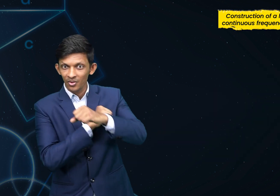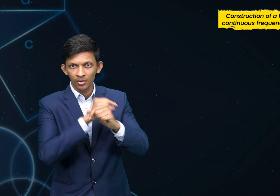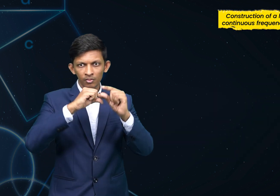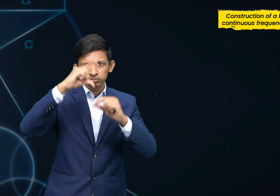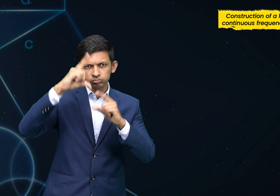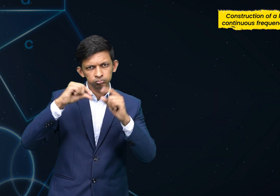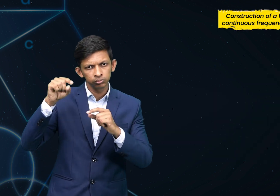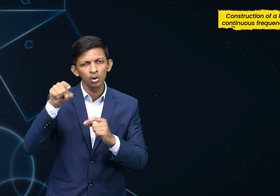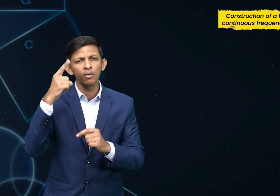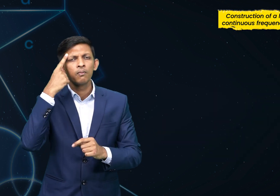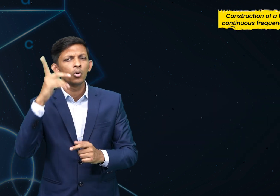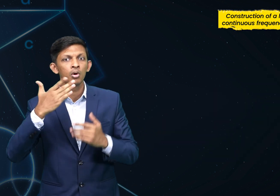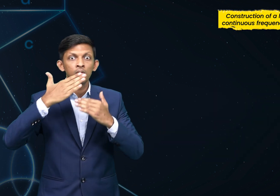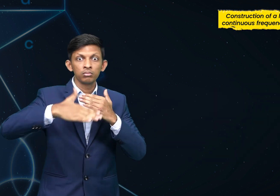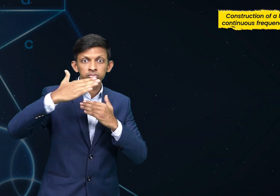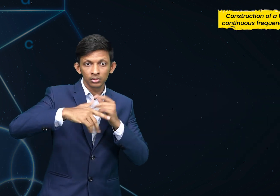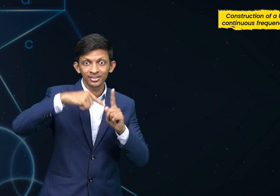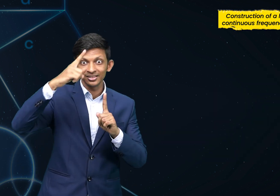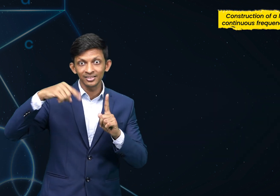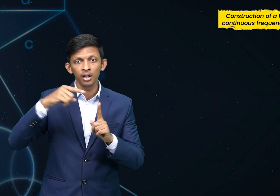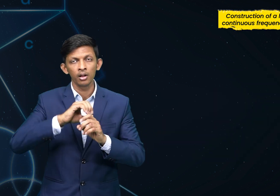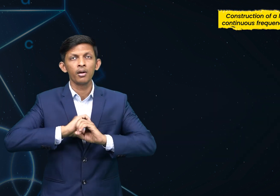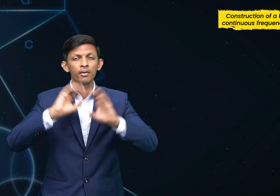Construction of a histogram for continuous frequency distribution.